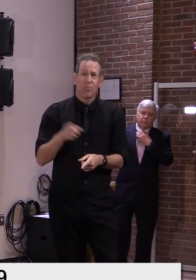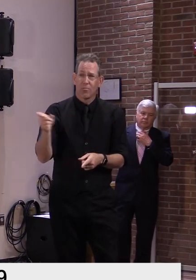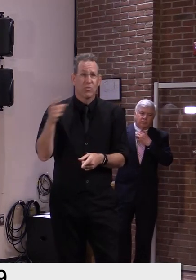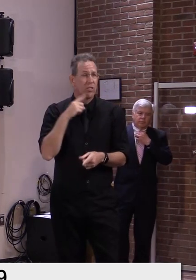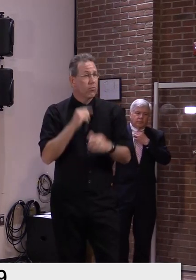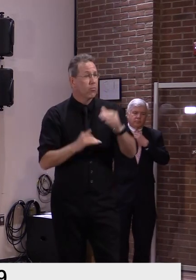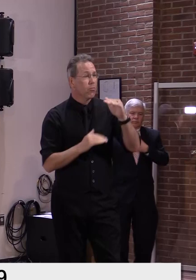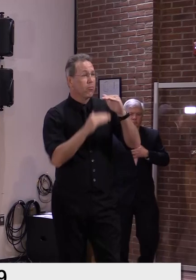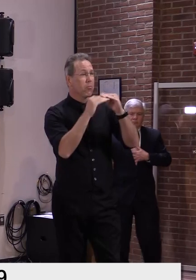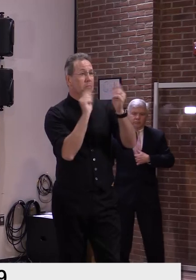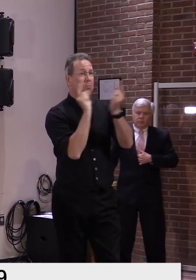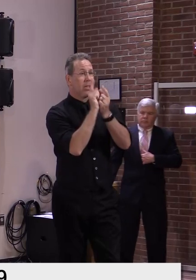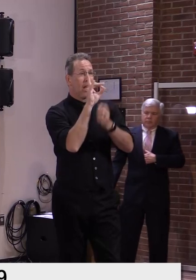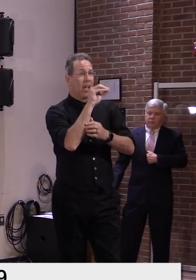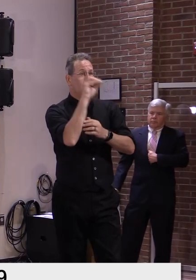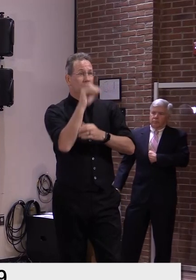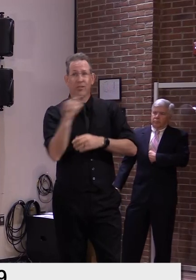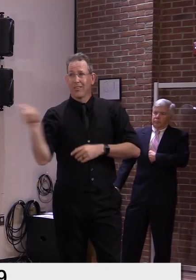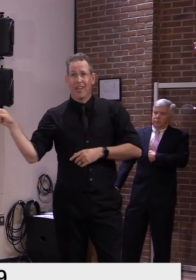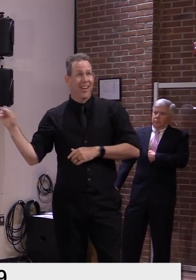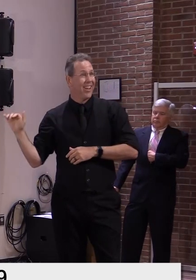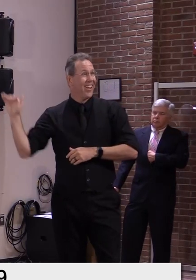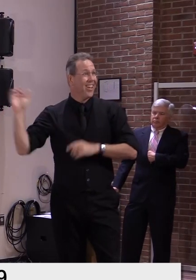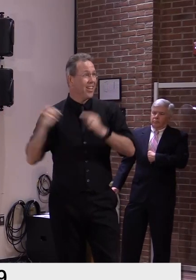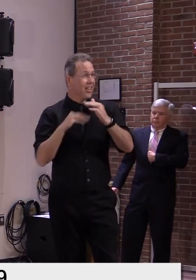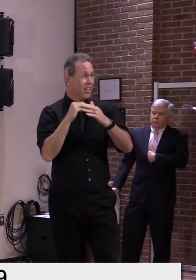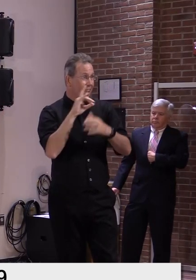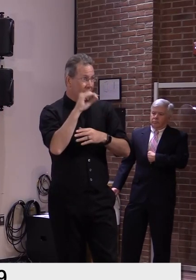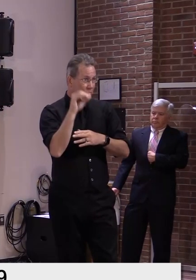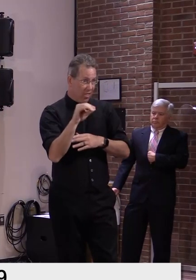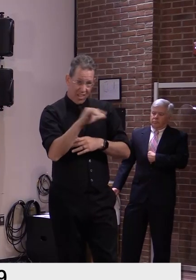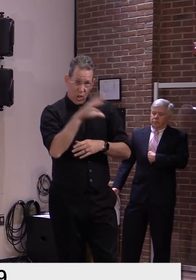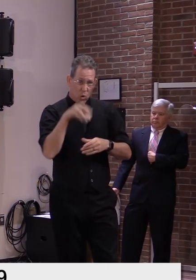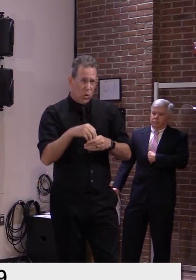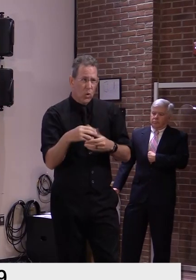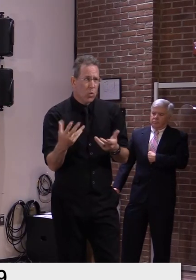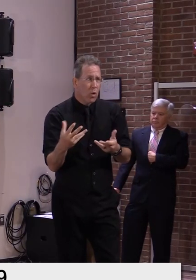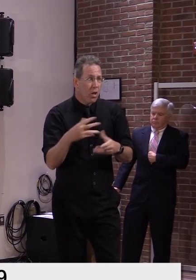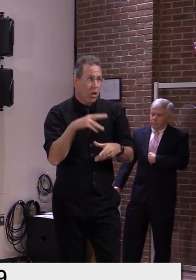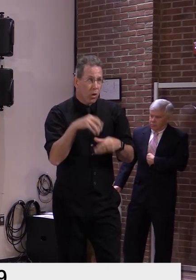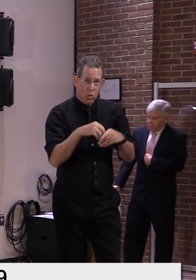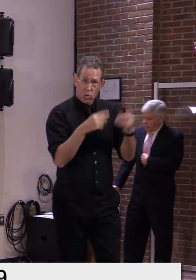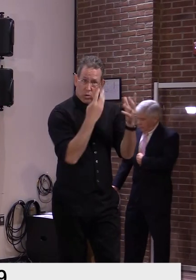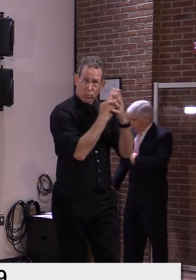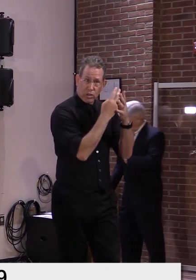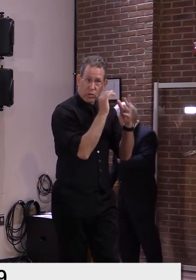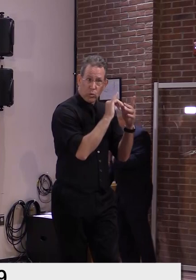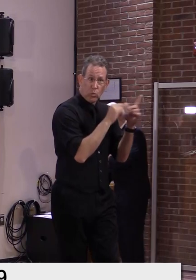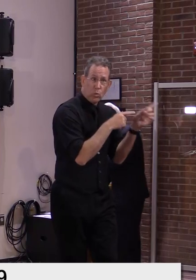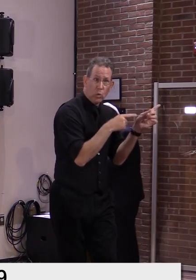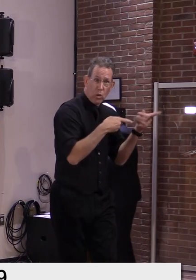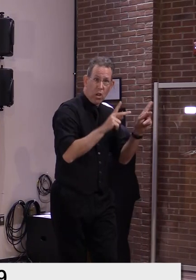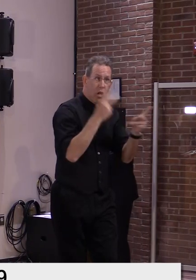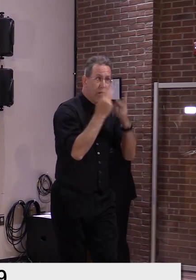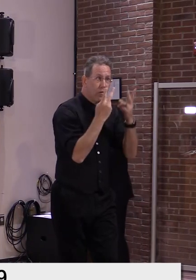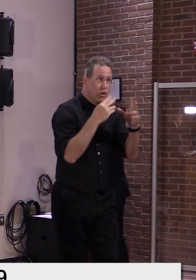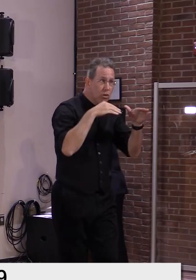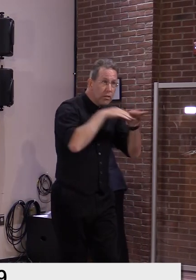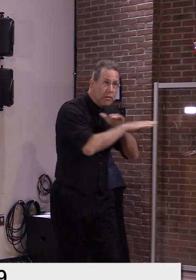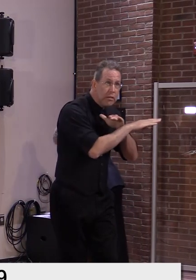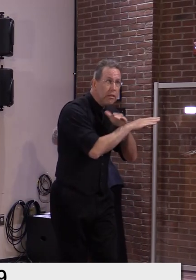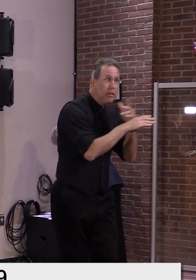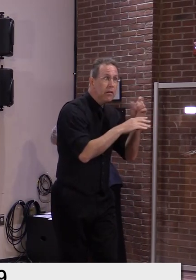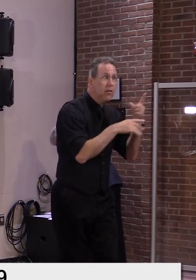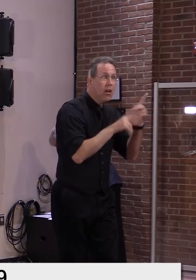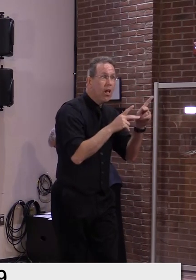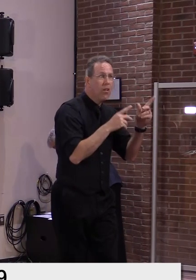going to include people who are incarcerated? You know, I know there have been a number of restrictions on the operations of state prisons